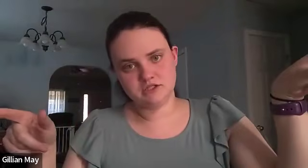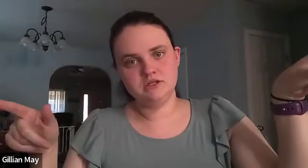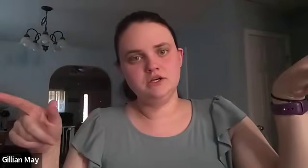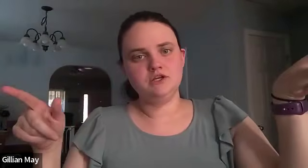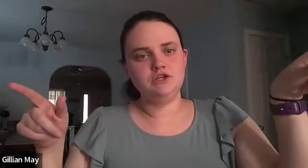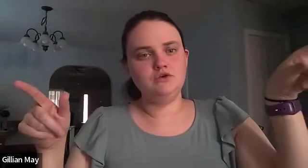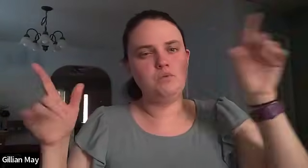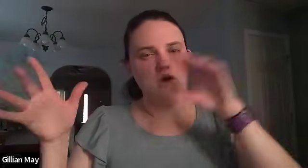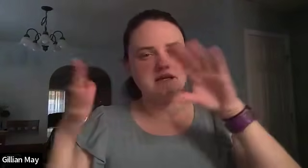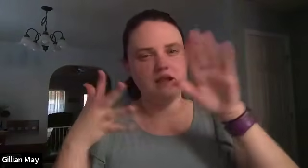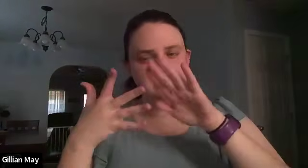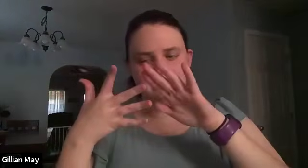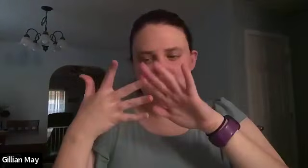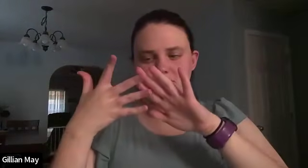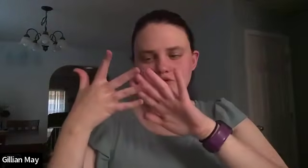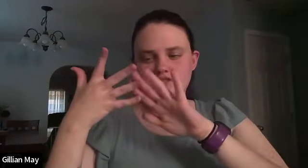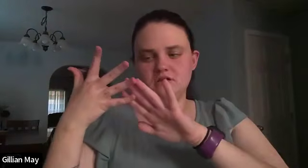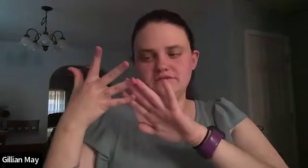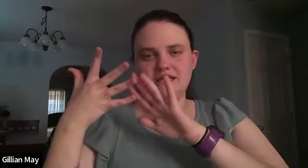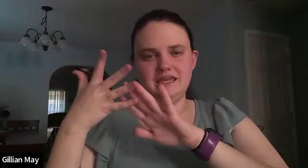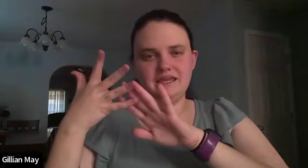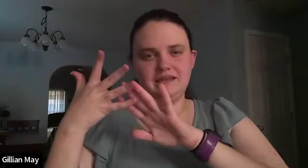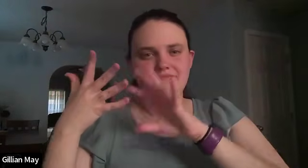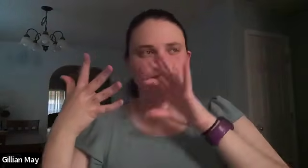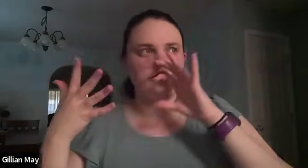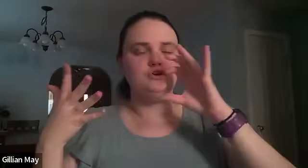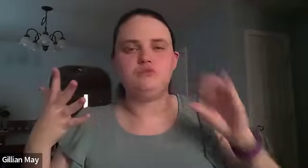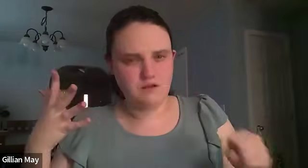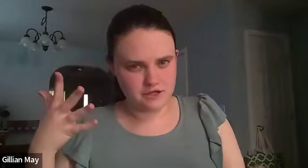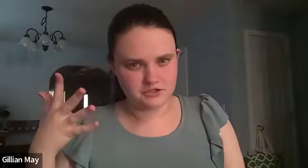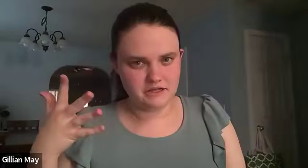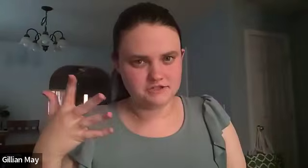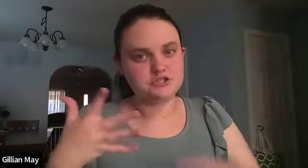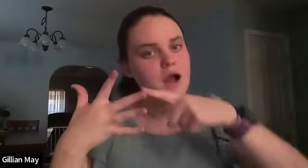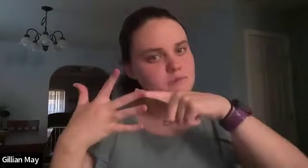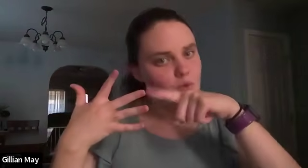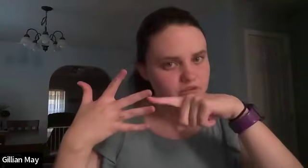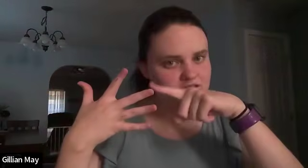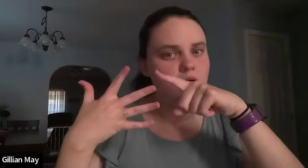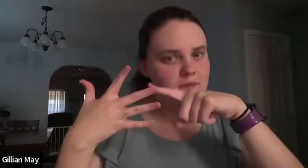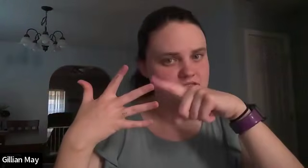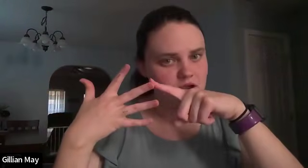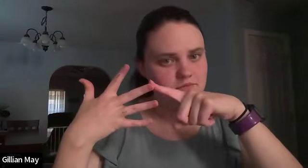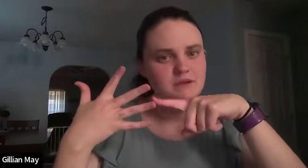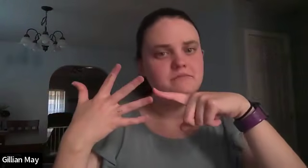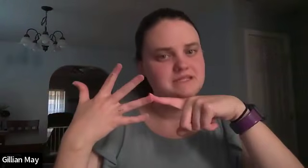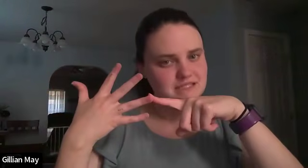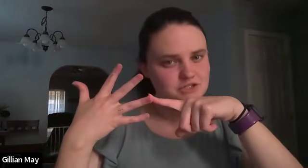sister. You want to kind of keep yourselves in like your chronological age. So I'm the oldest, so I'm at the top. My sister